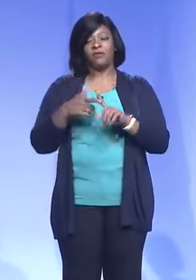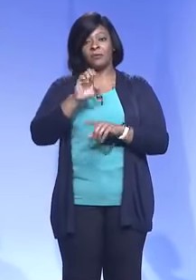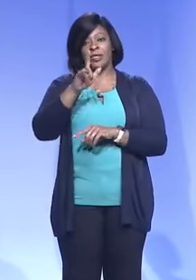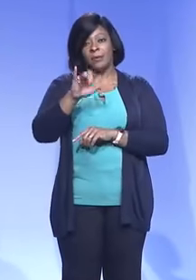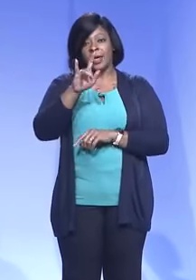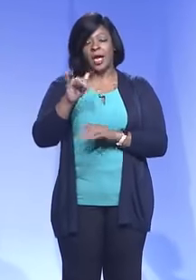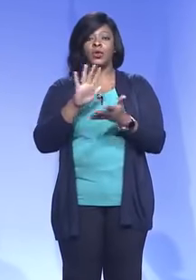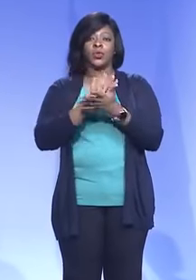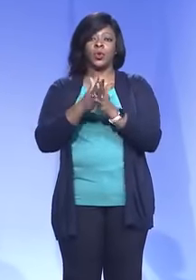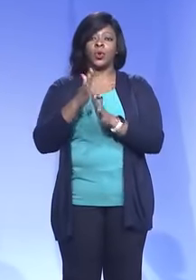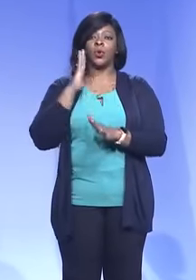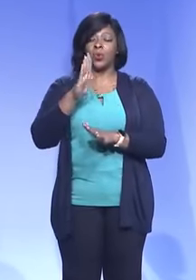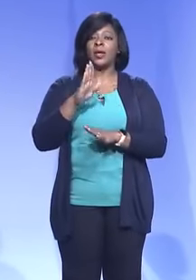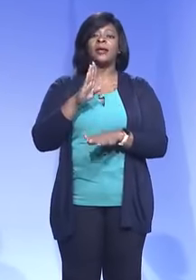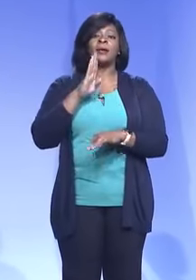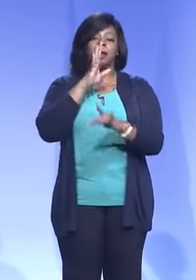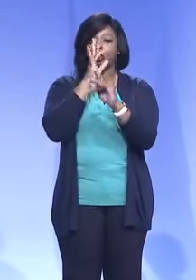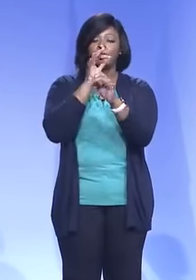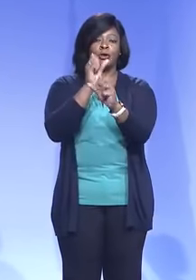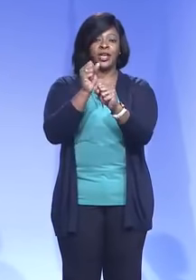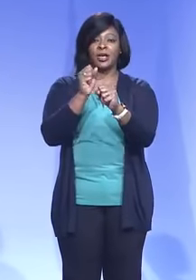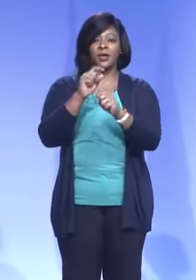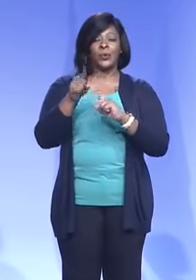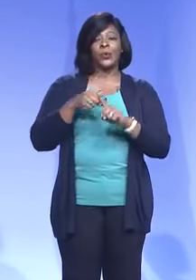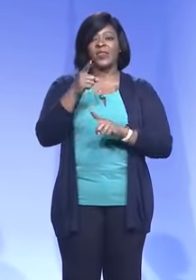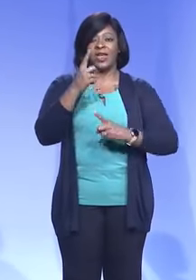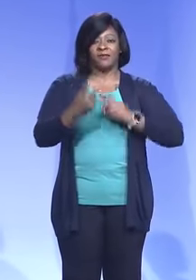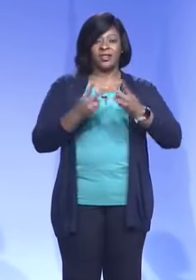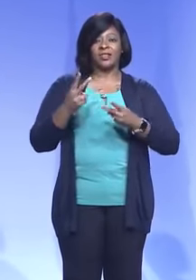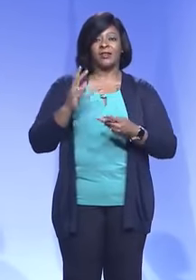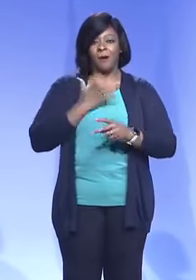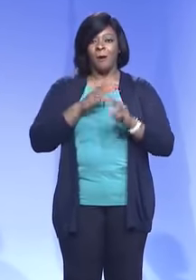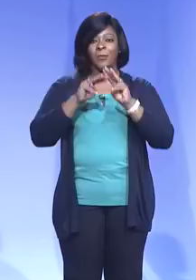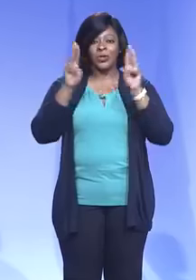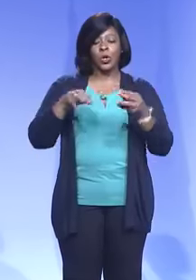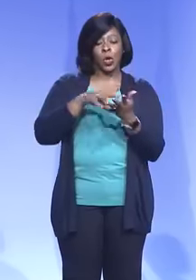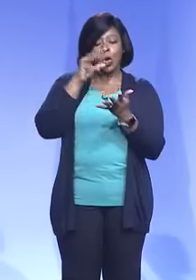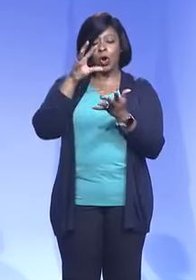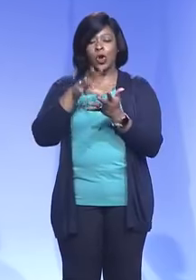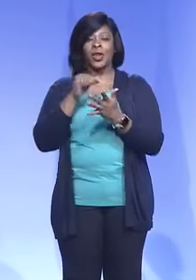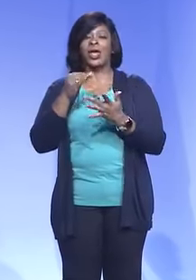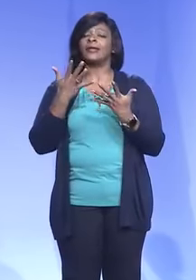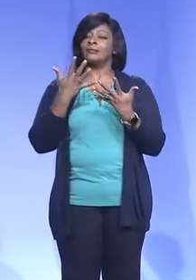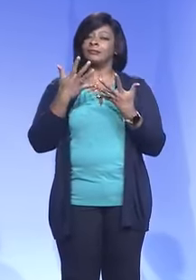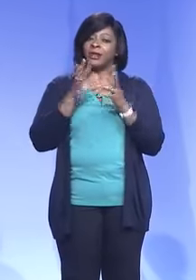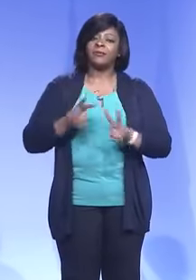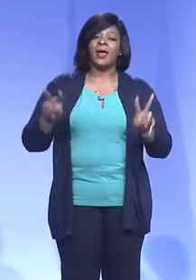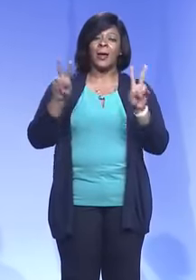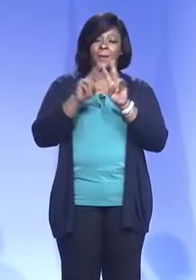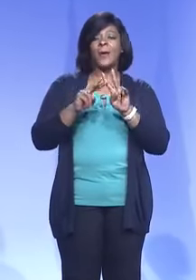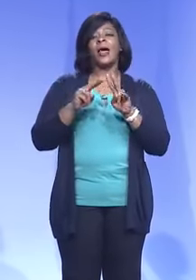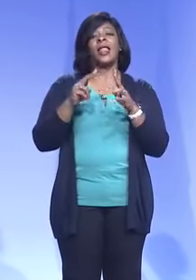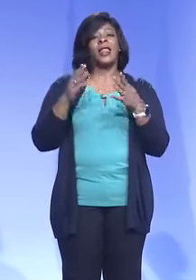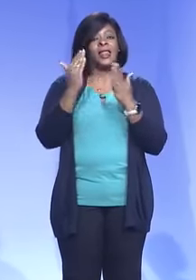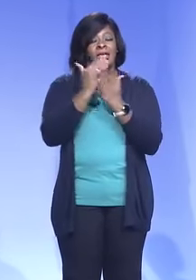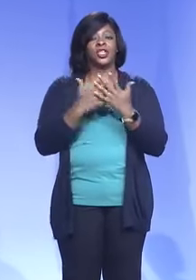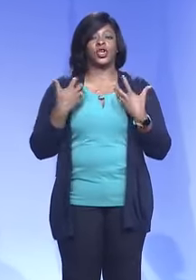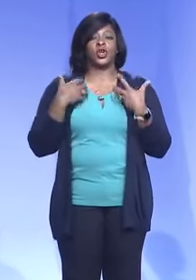County schools will be intrigued when they visit the museum and learn invaluable lessons of courage